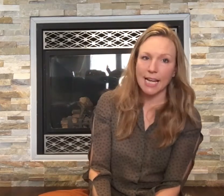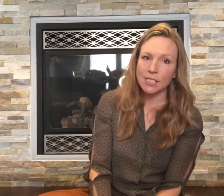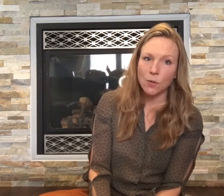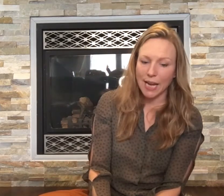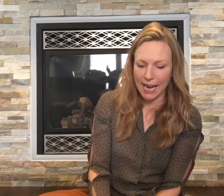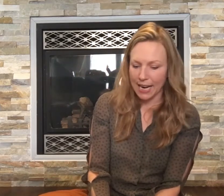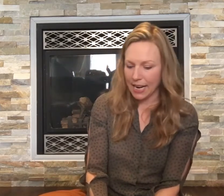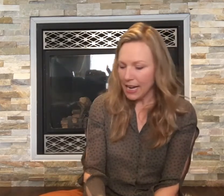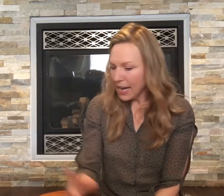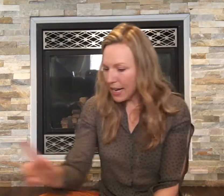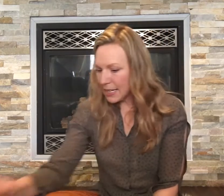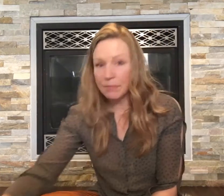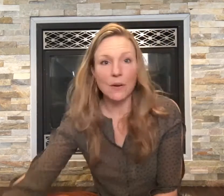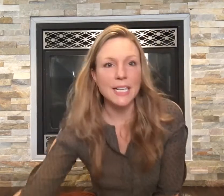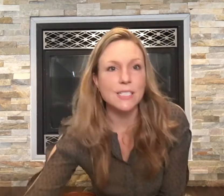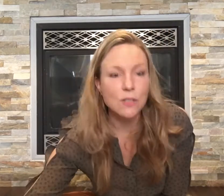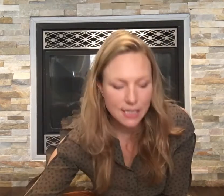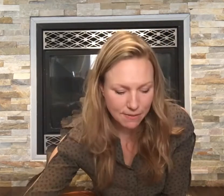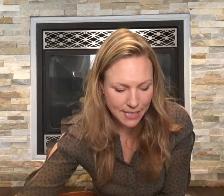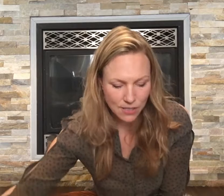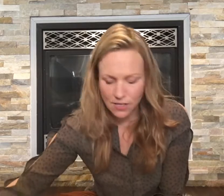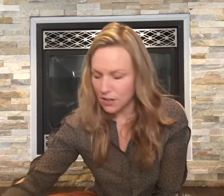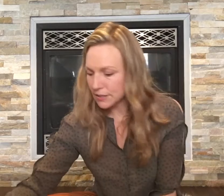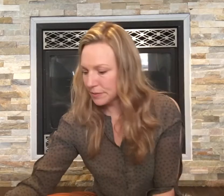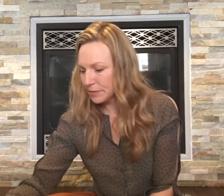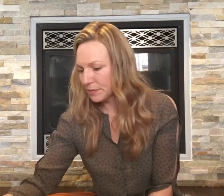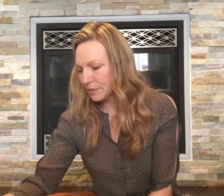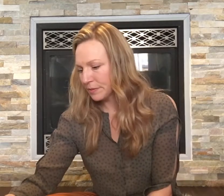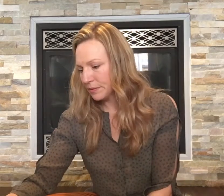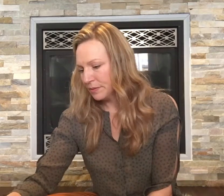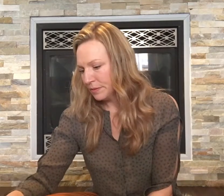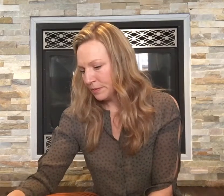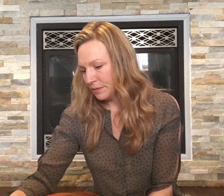That's okay. All right, so let's find our song.